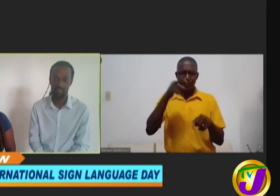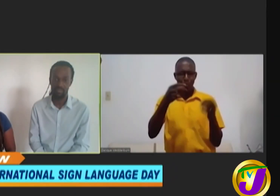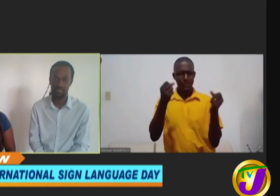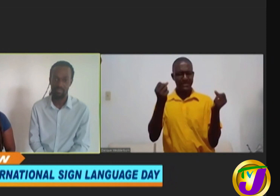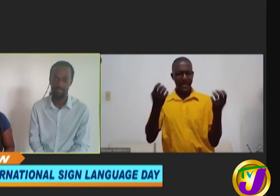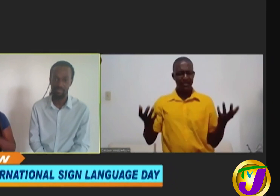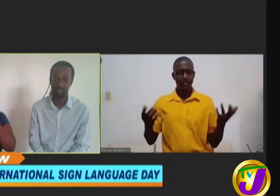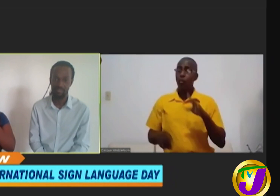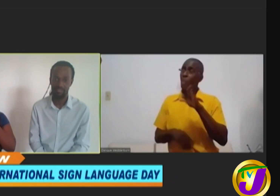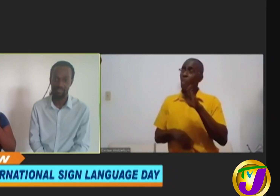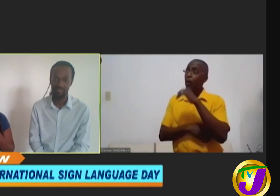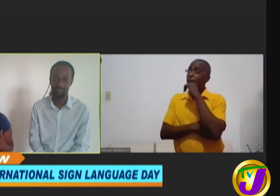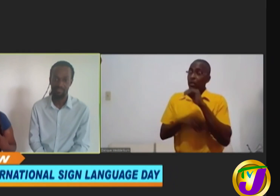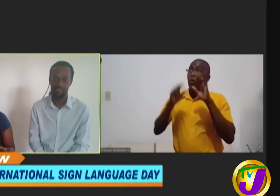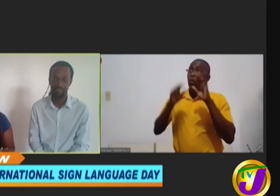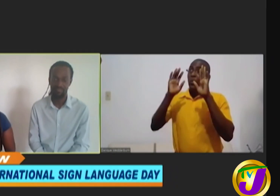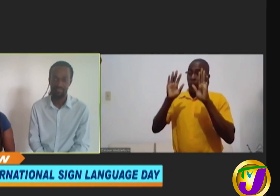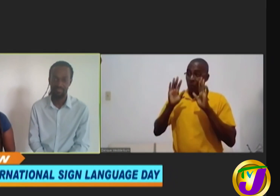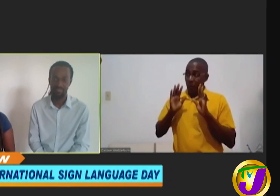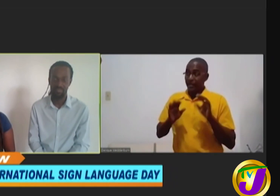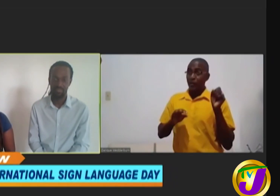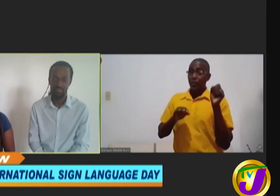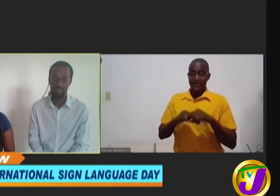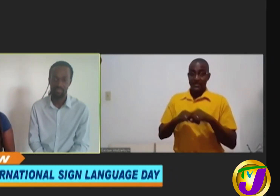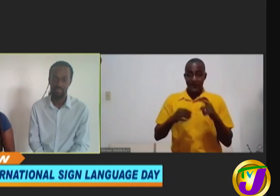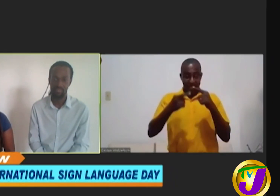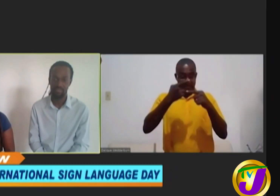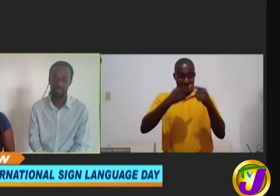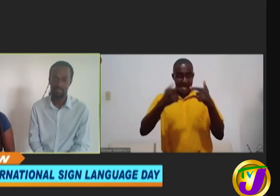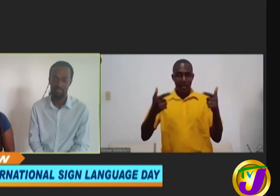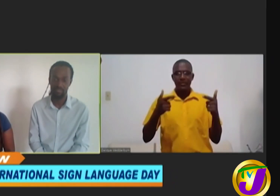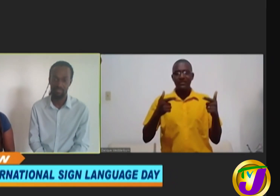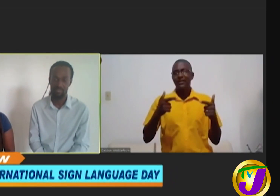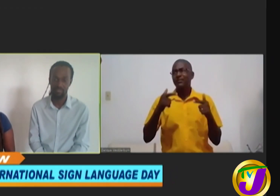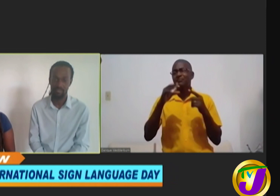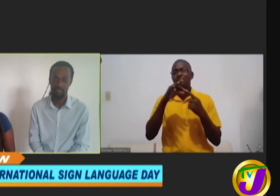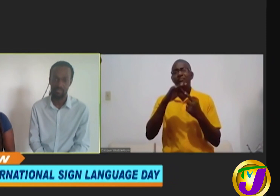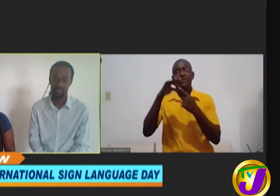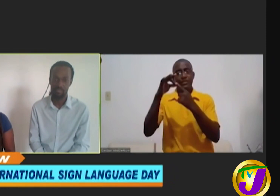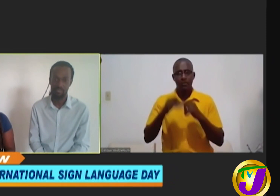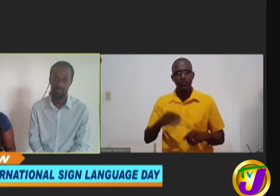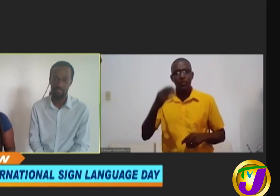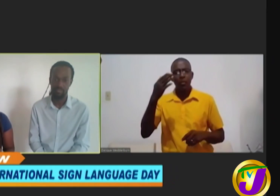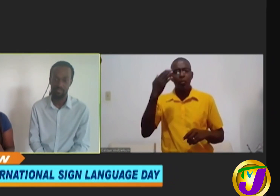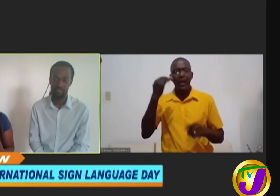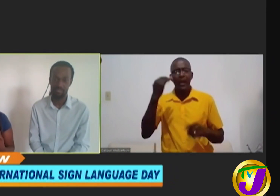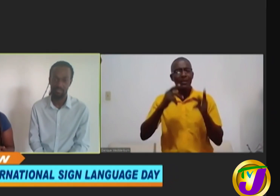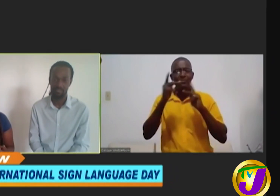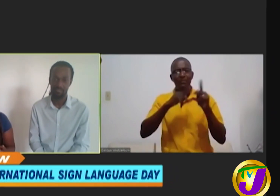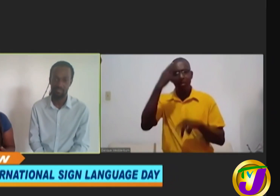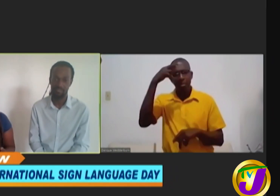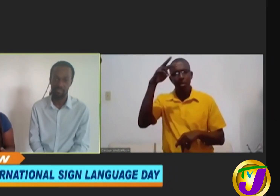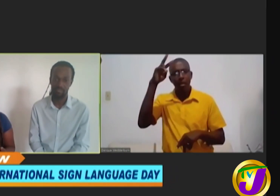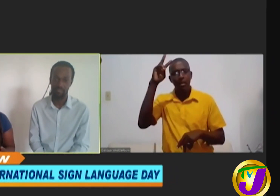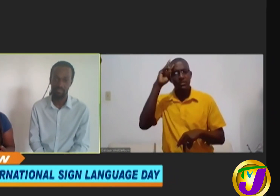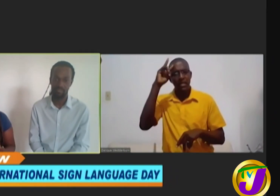That's an excellent question. Sign language is so unique. What many people misunderstand is that it's only the